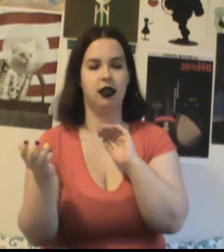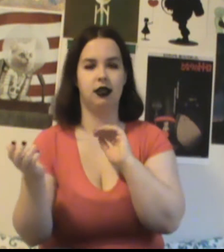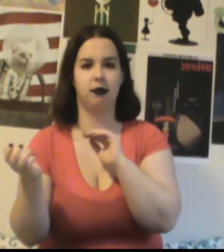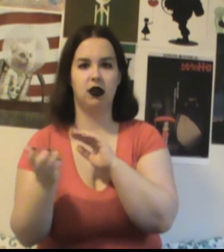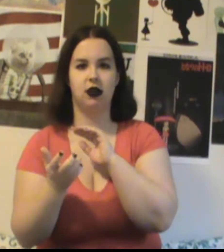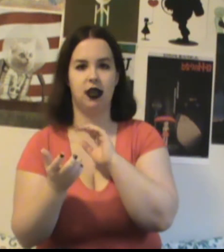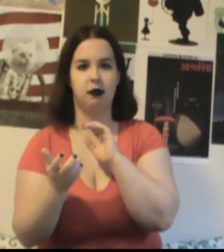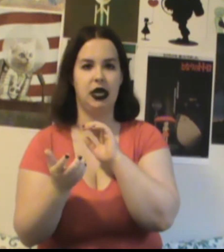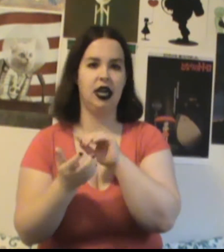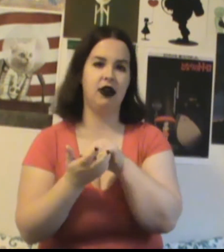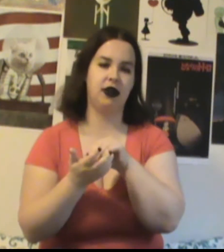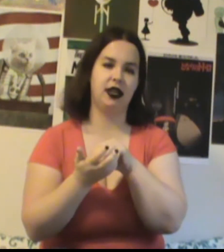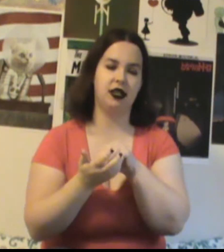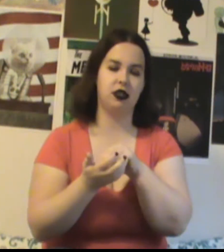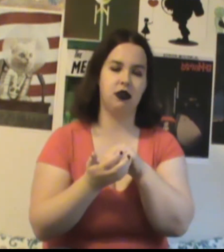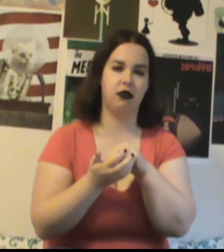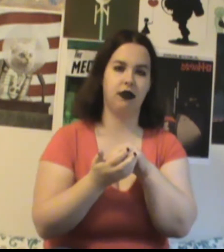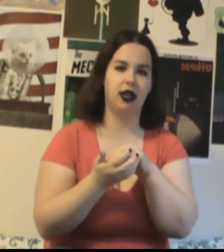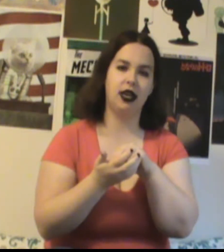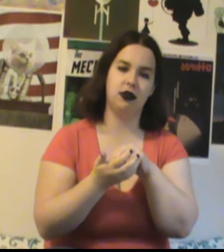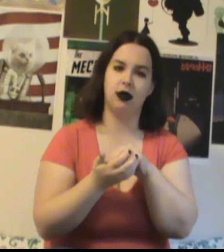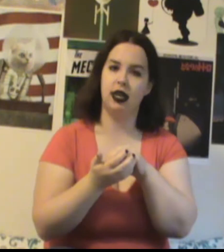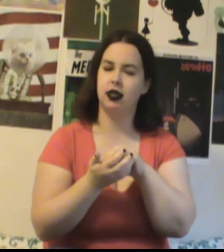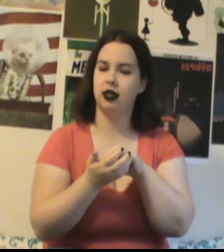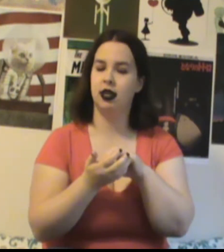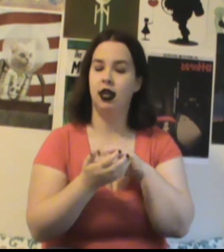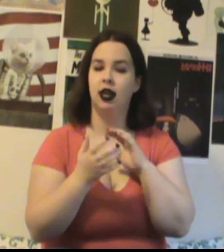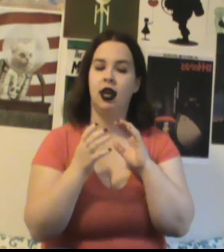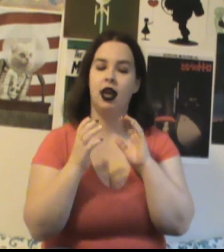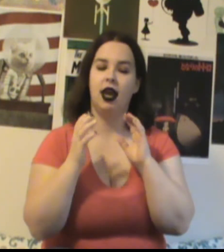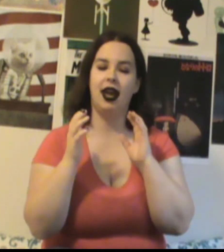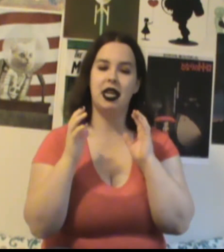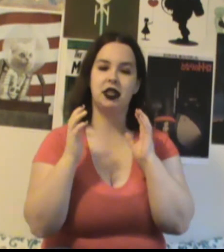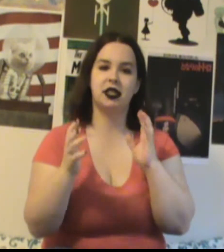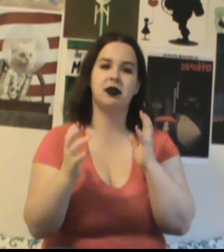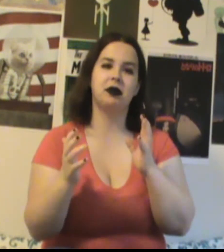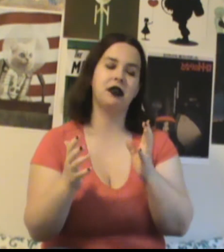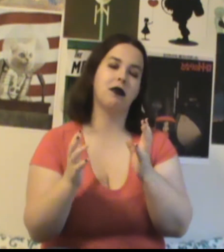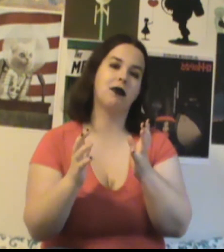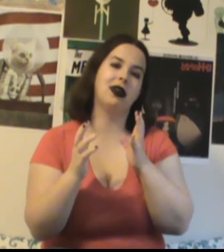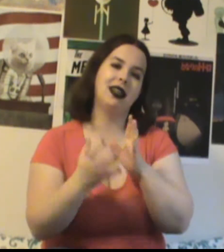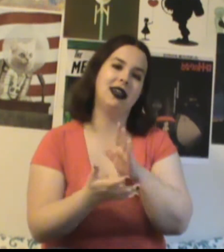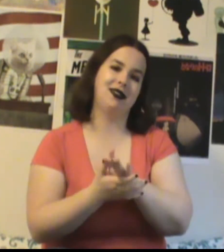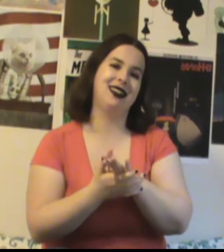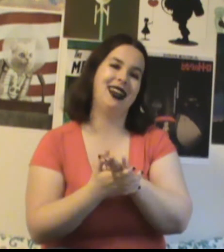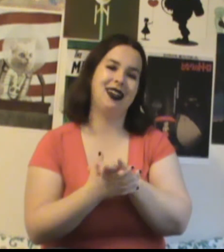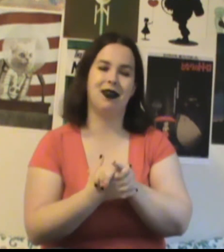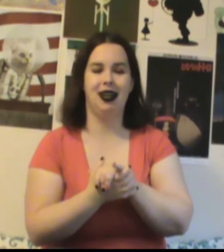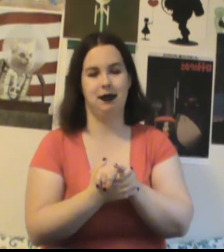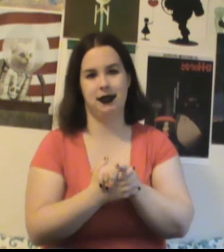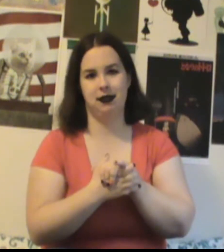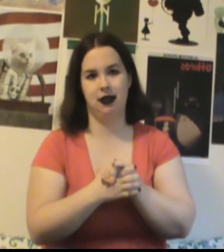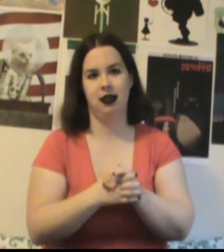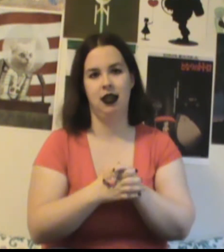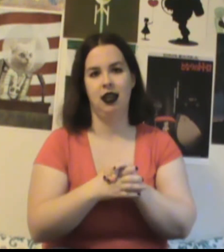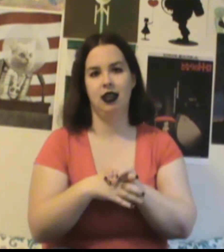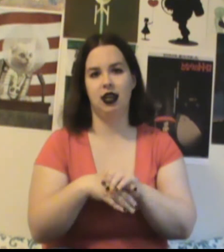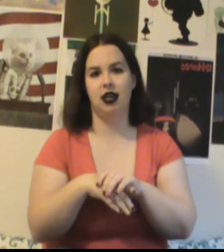this murder that might have a connection to Flight 828. And this was a really interesting and great episode